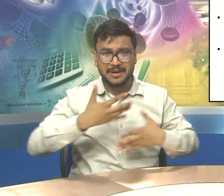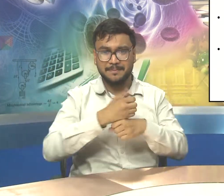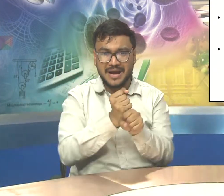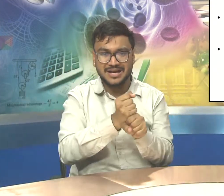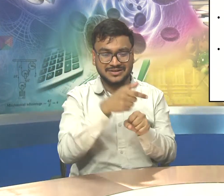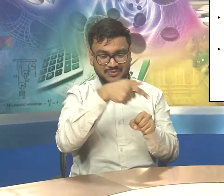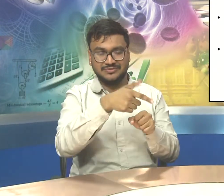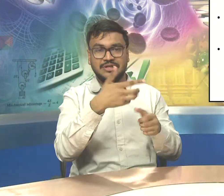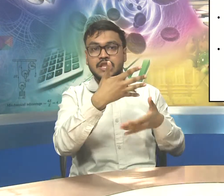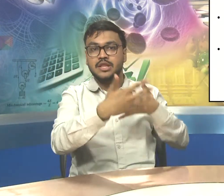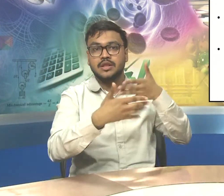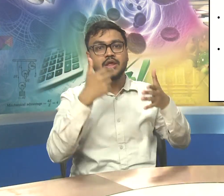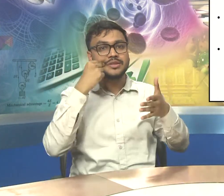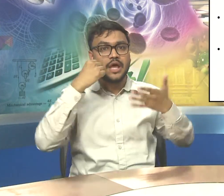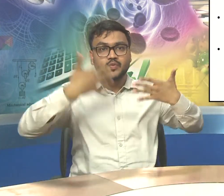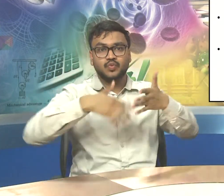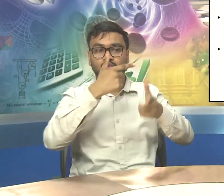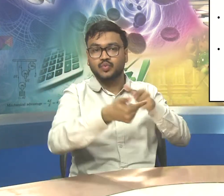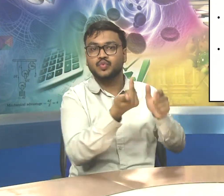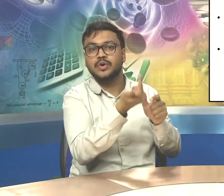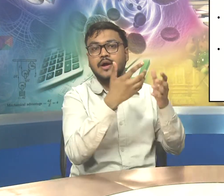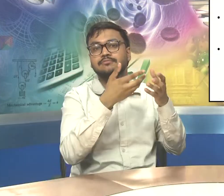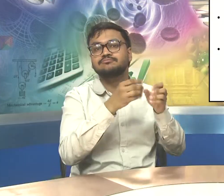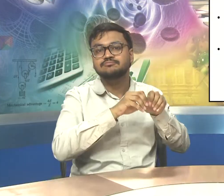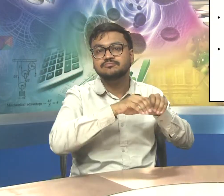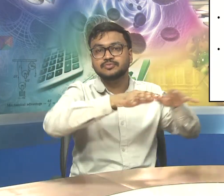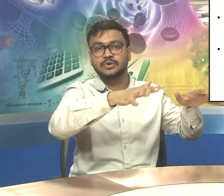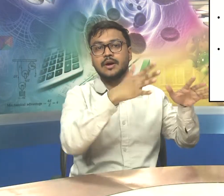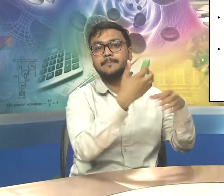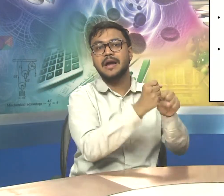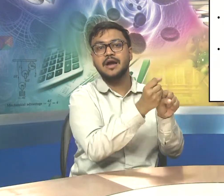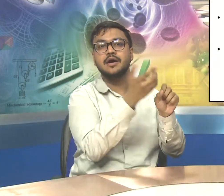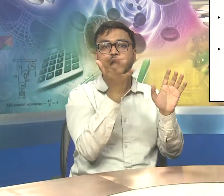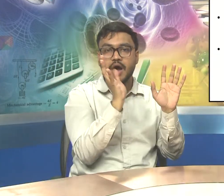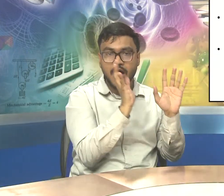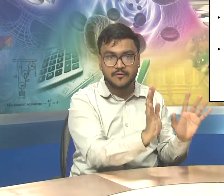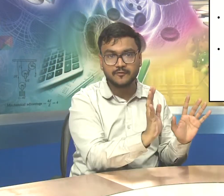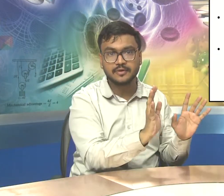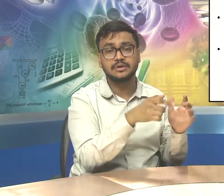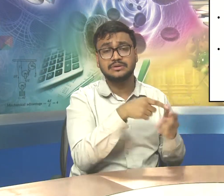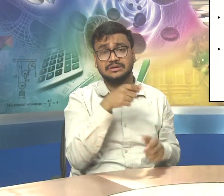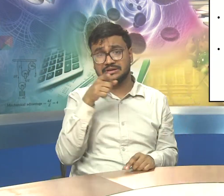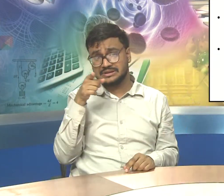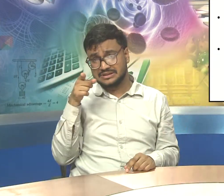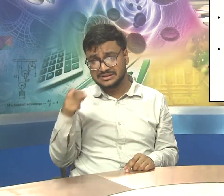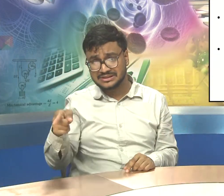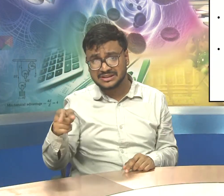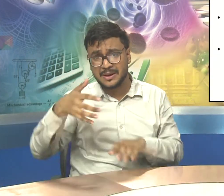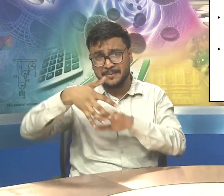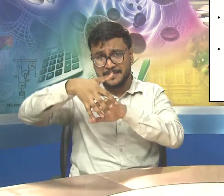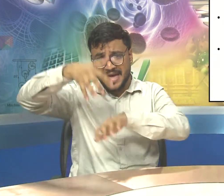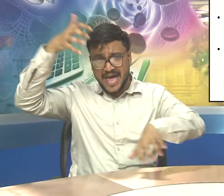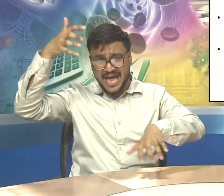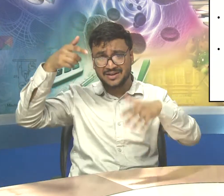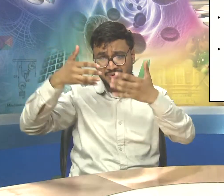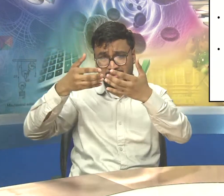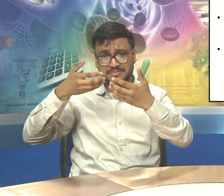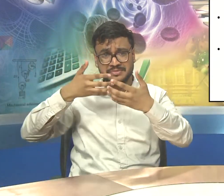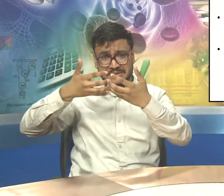Using language, humans can make promises, but animals cannot make